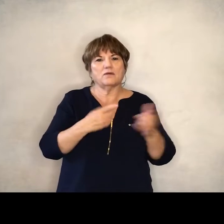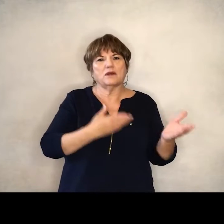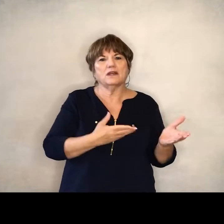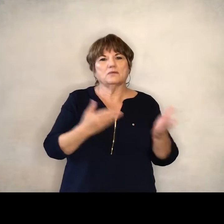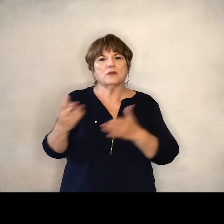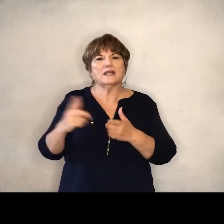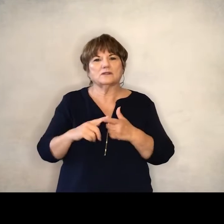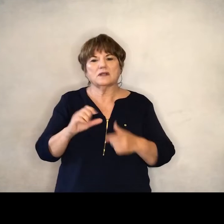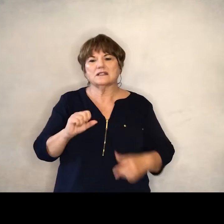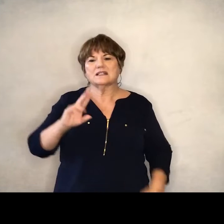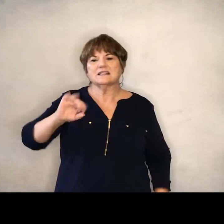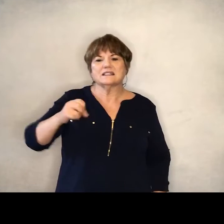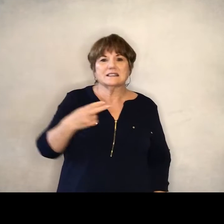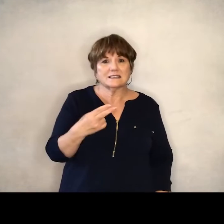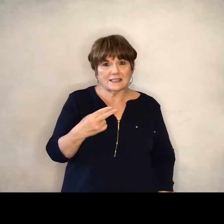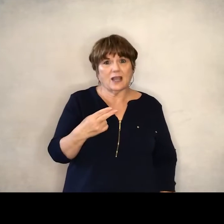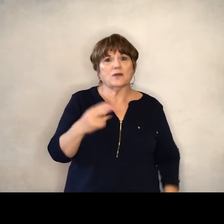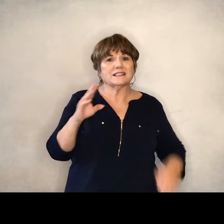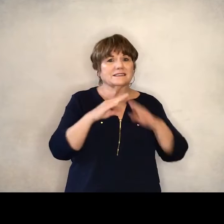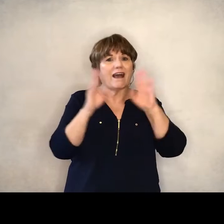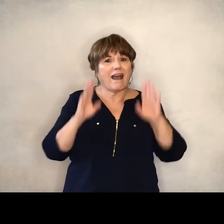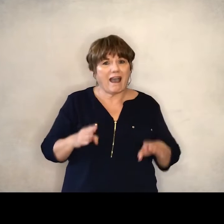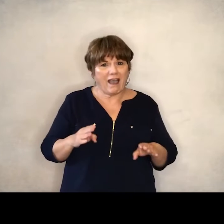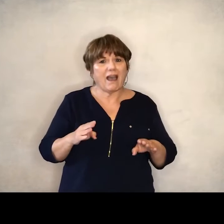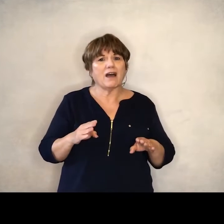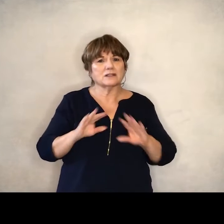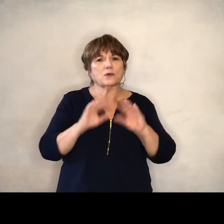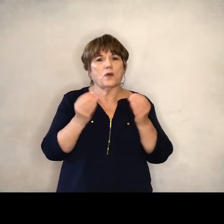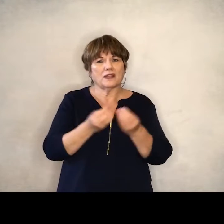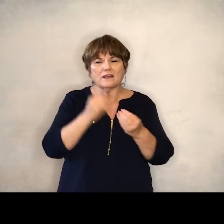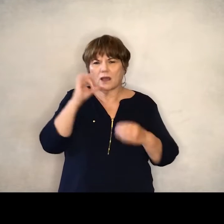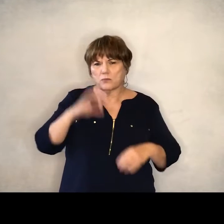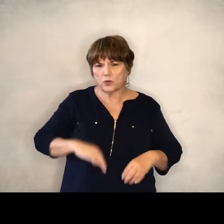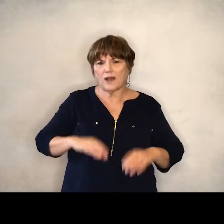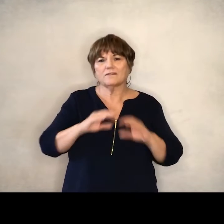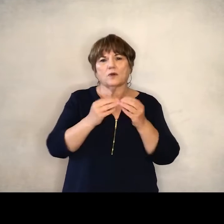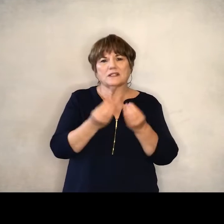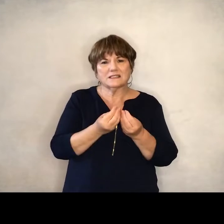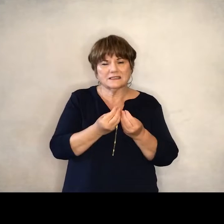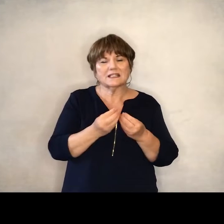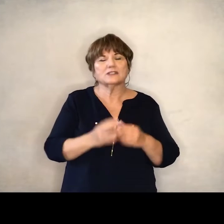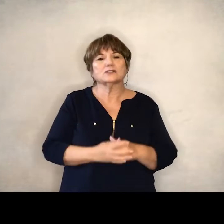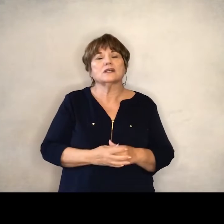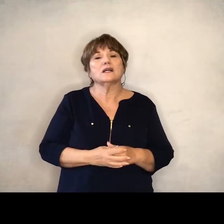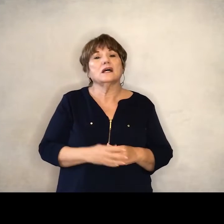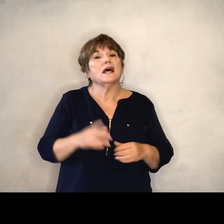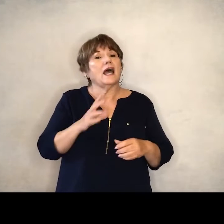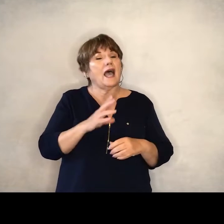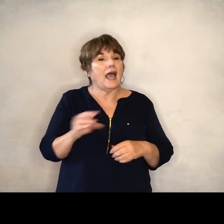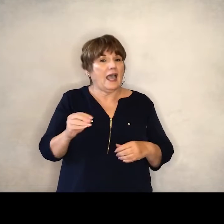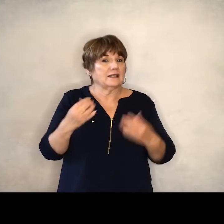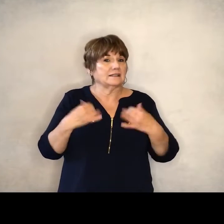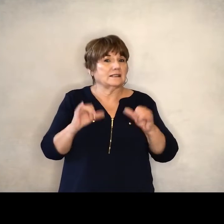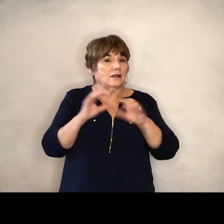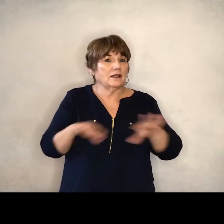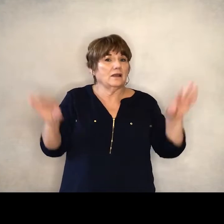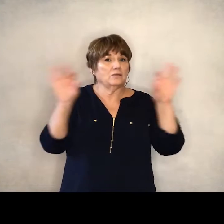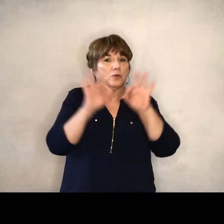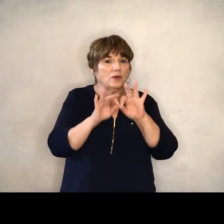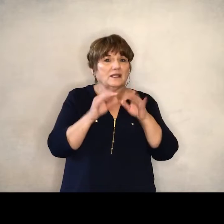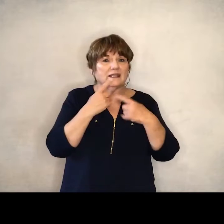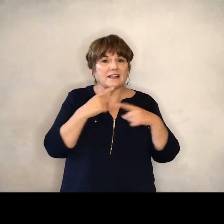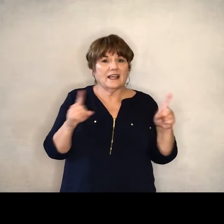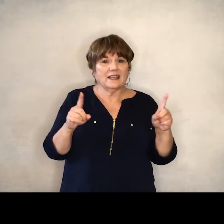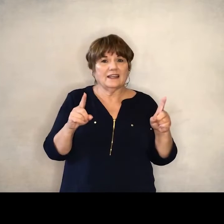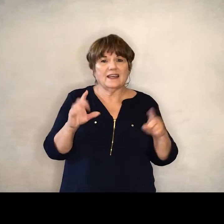is an annual thing that we do to help them out. And last but certainly not least, Catalina